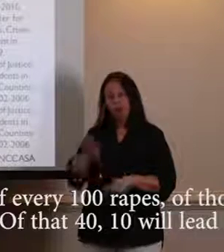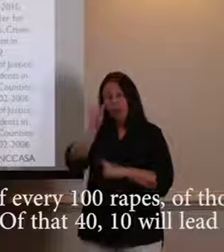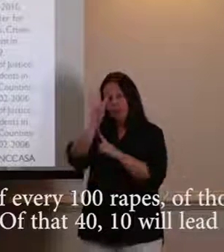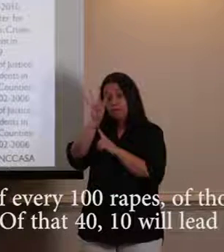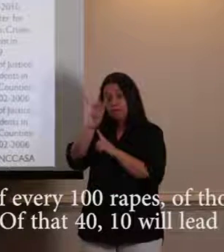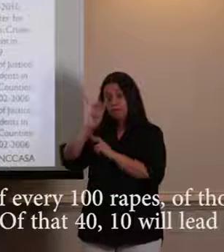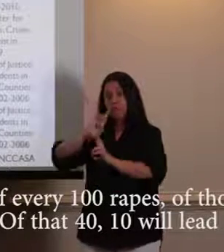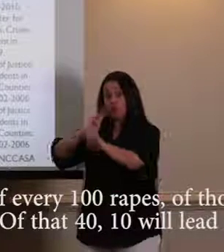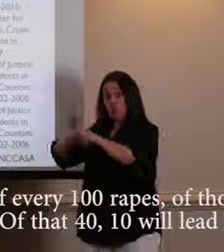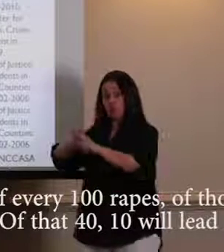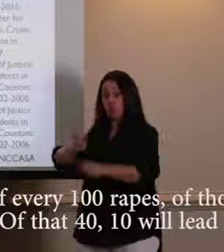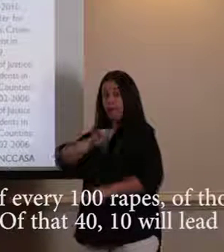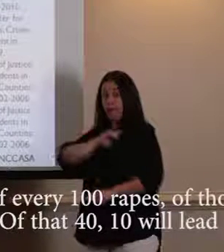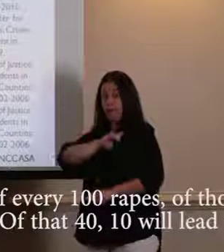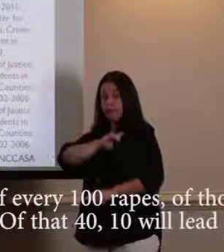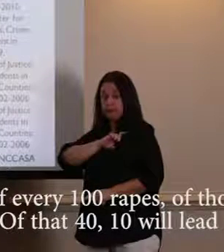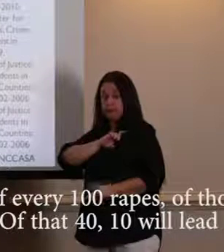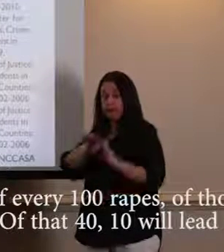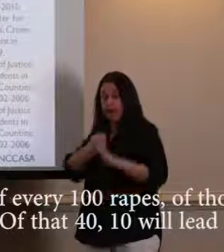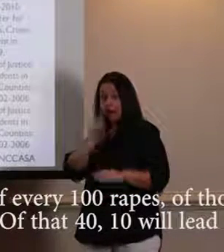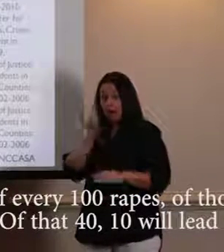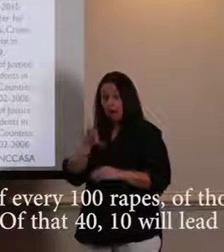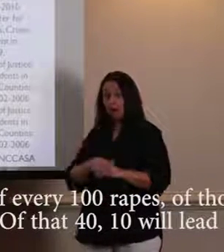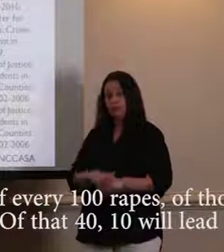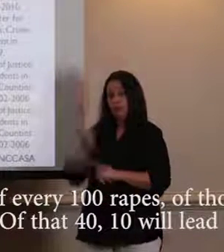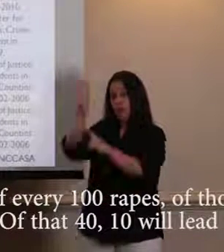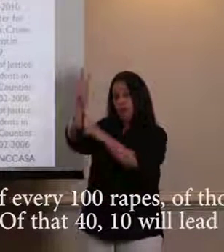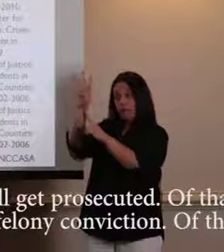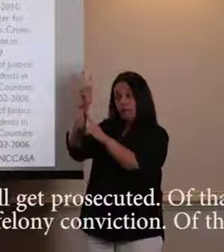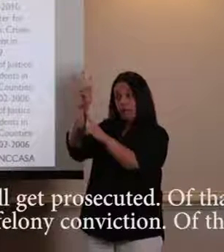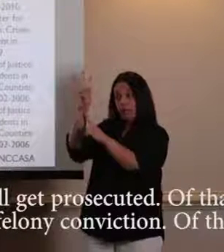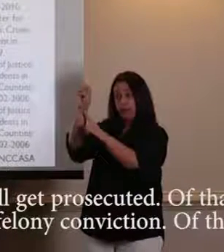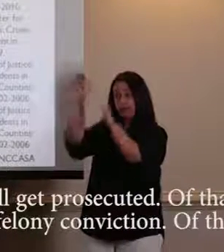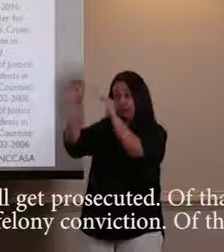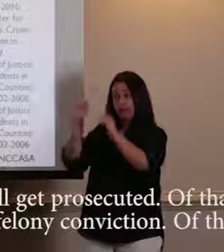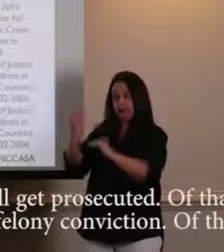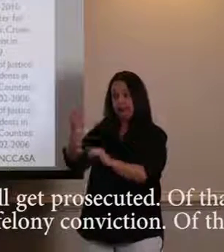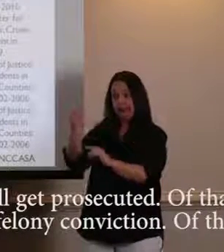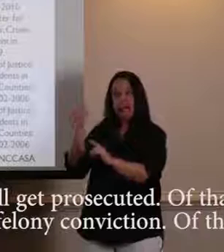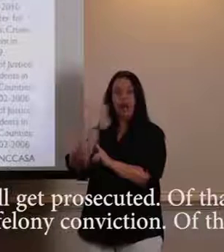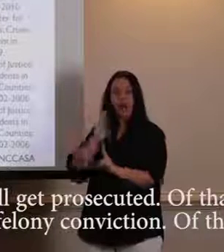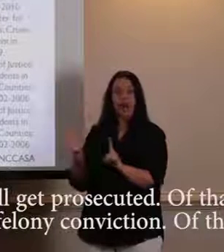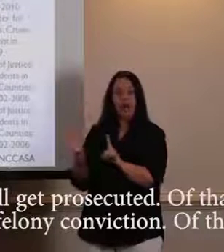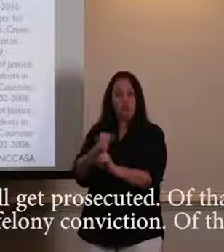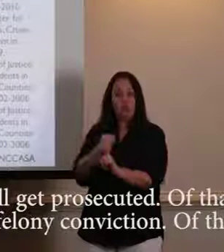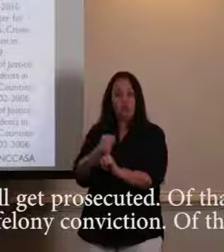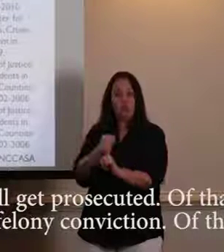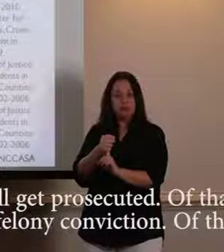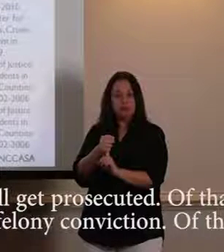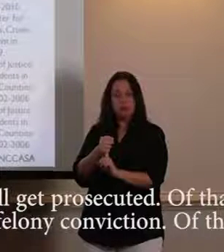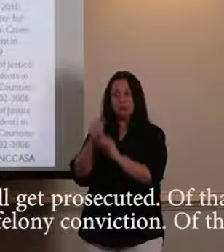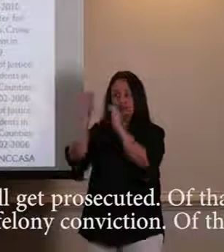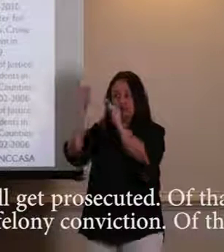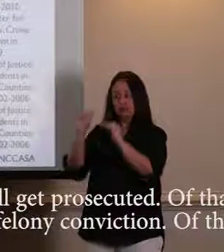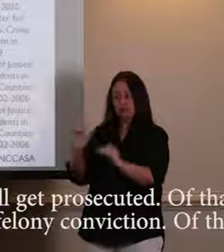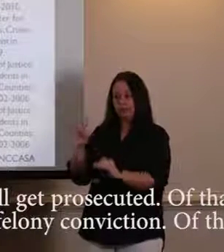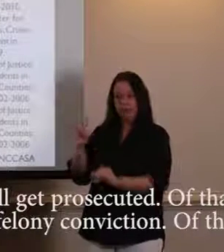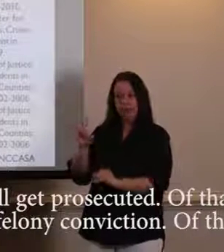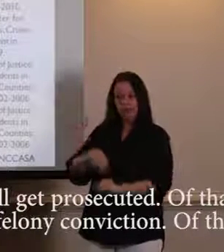to the police. Of that 40, 10 will lead to an arrest. Of that 10, 8 will get prosecuted.